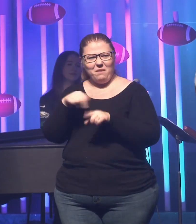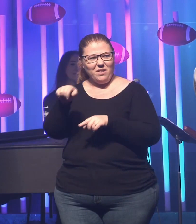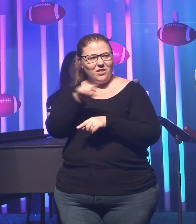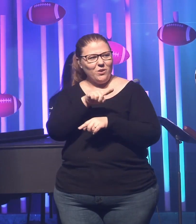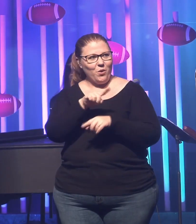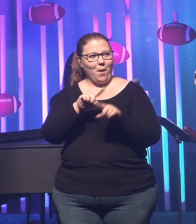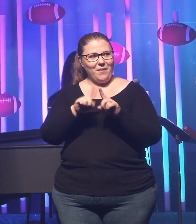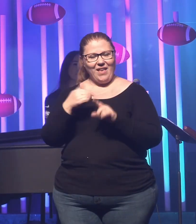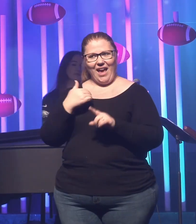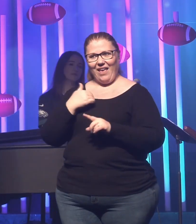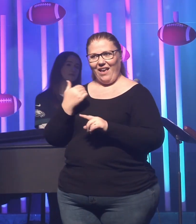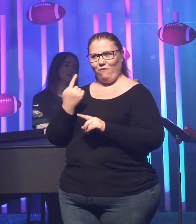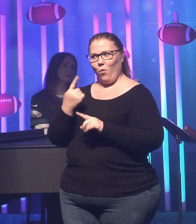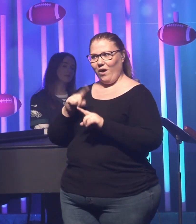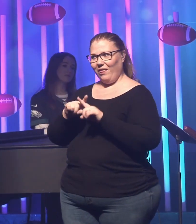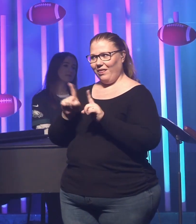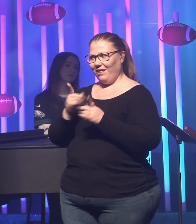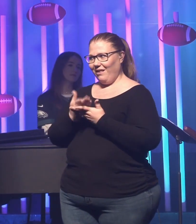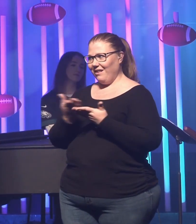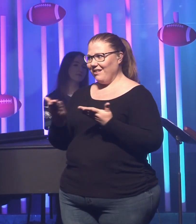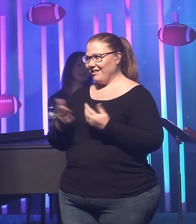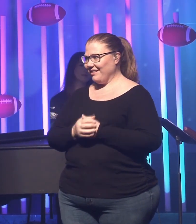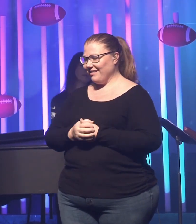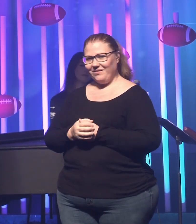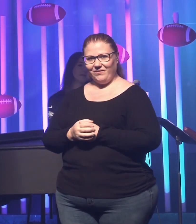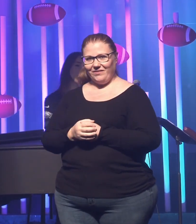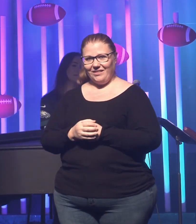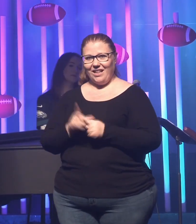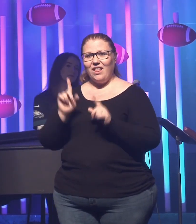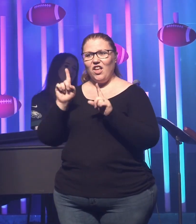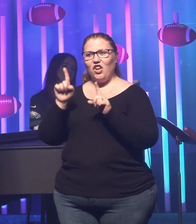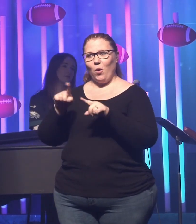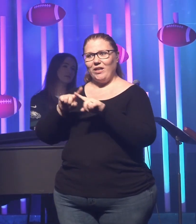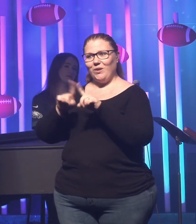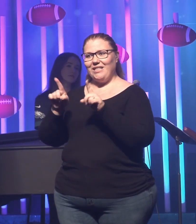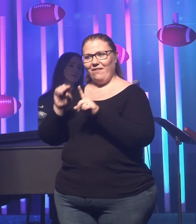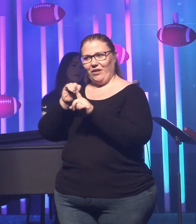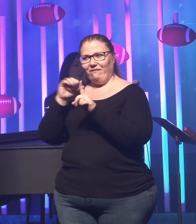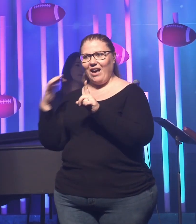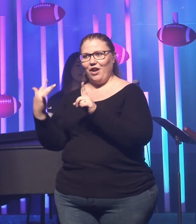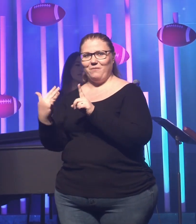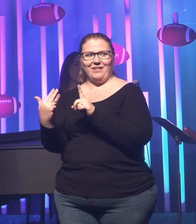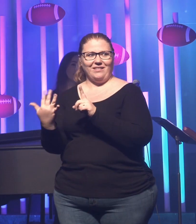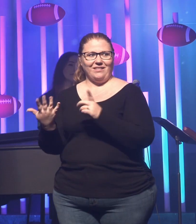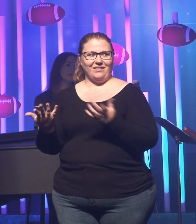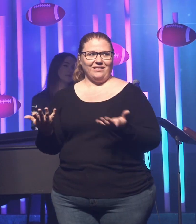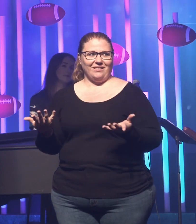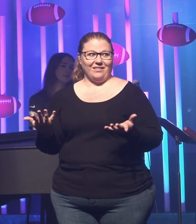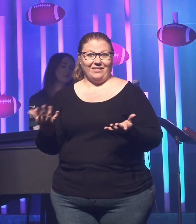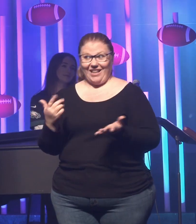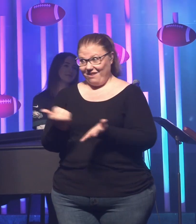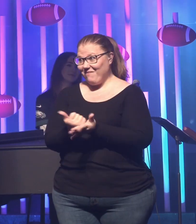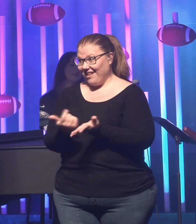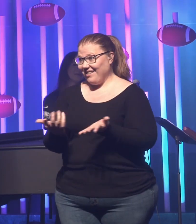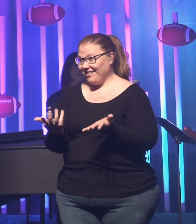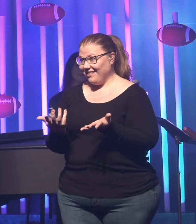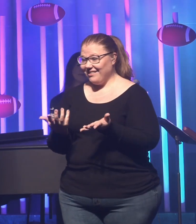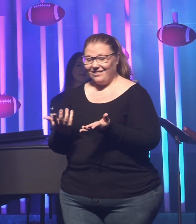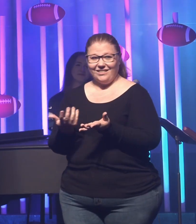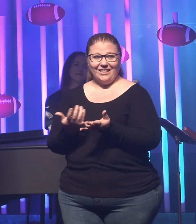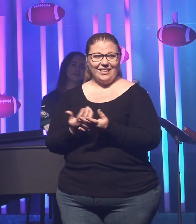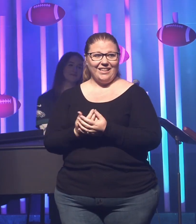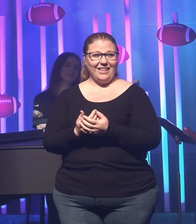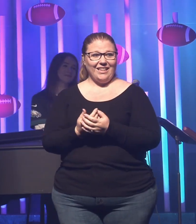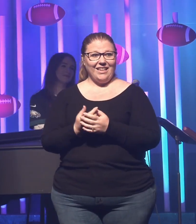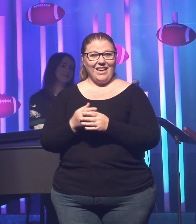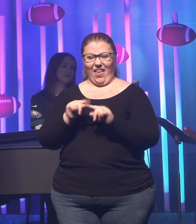are, but they have one difference. They're going to a very different environment. Amen, amen. And